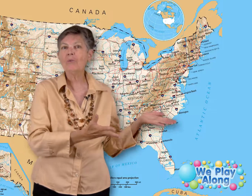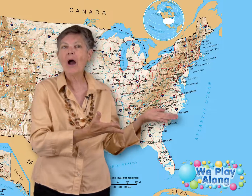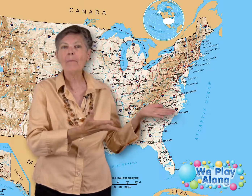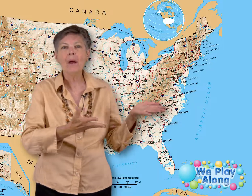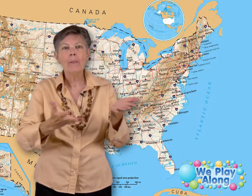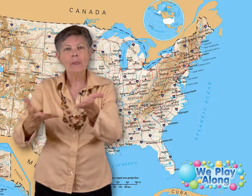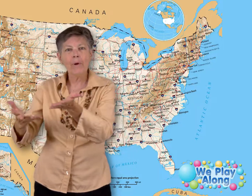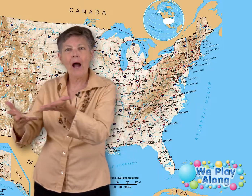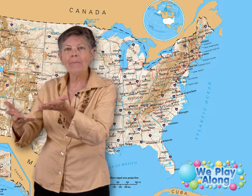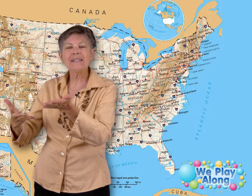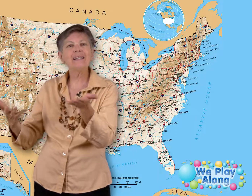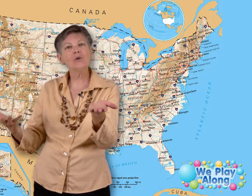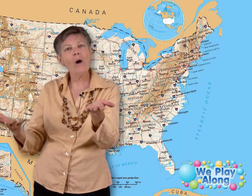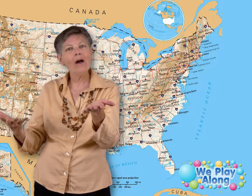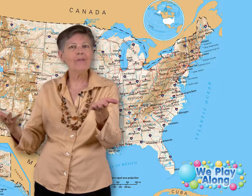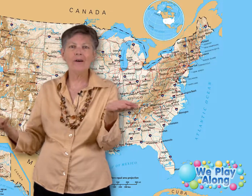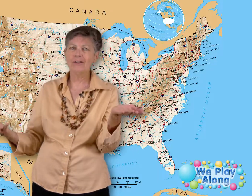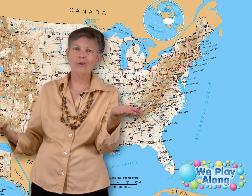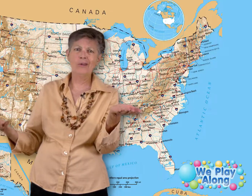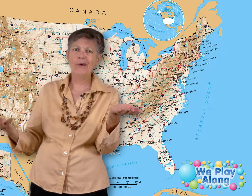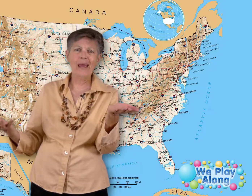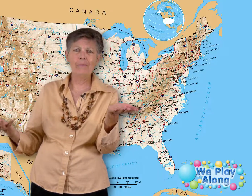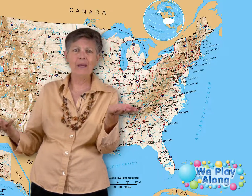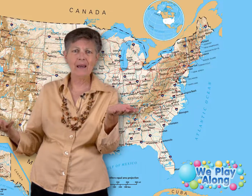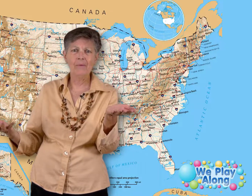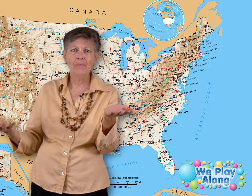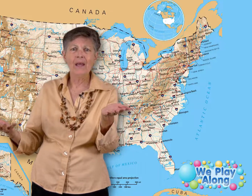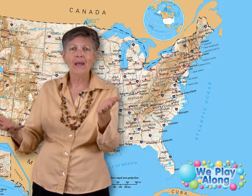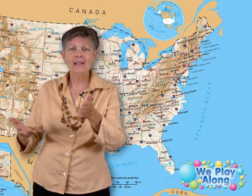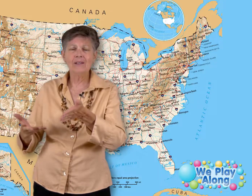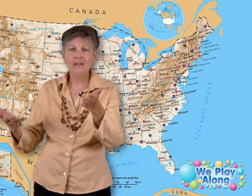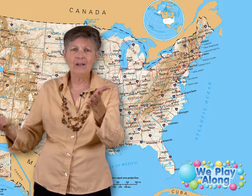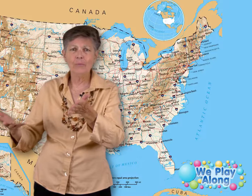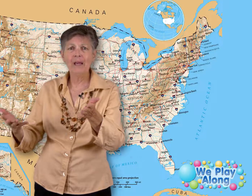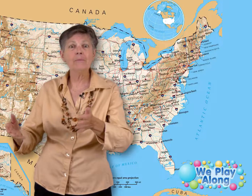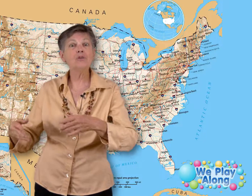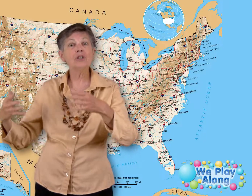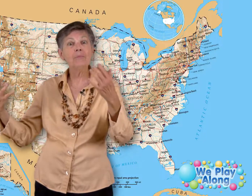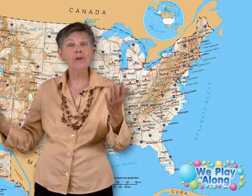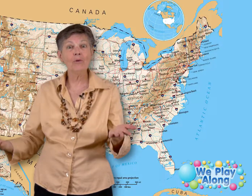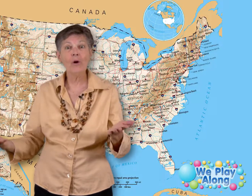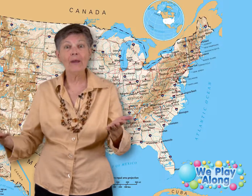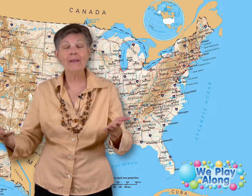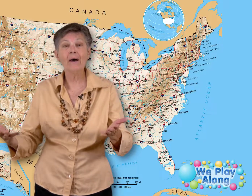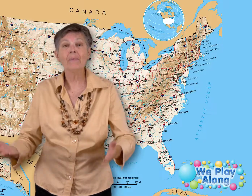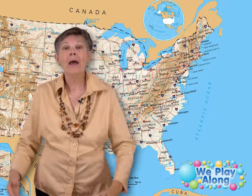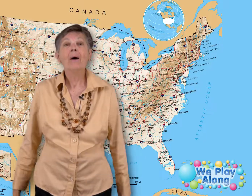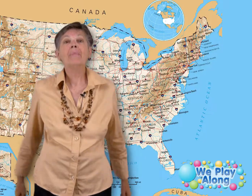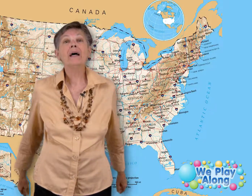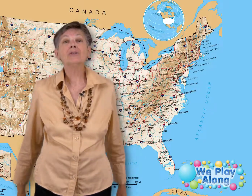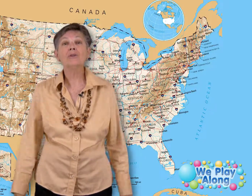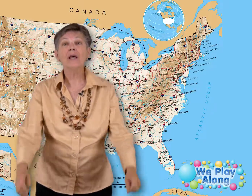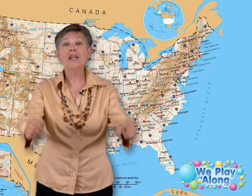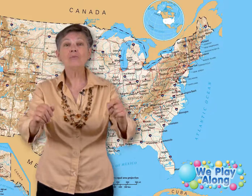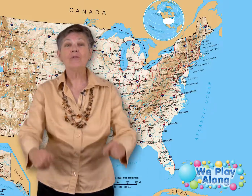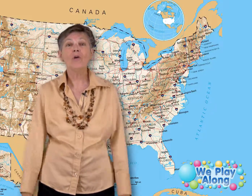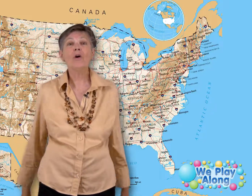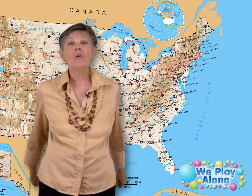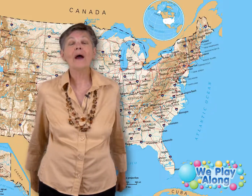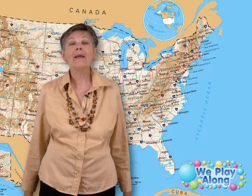brought poppies, and it's a wildflower, so you can't pick them. It's illegal to pick them, so she'd been growing them. But 2 days before her wedding, there was